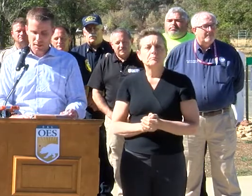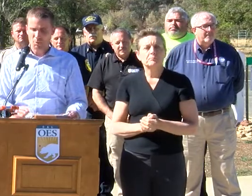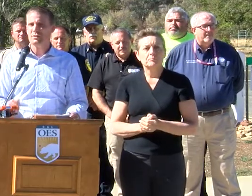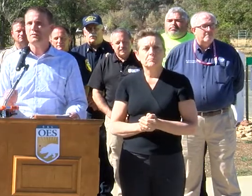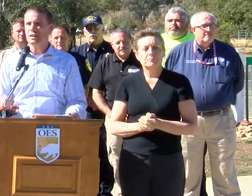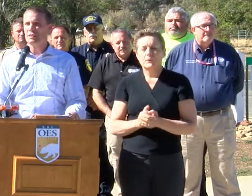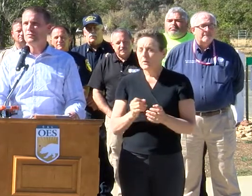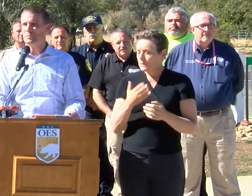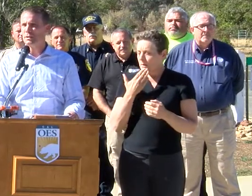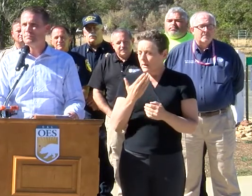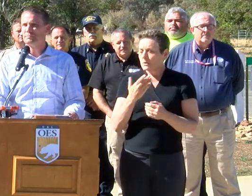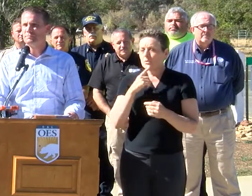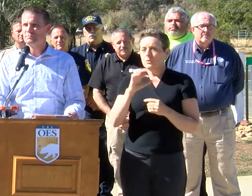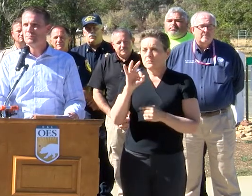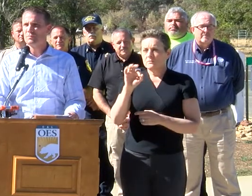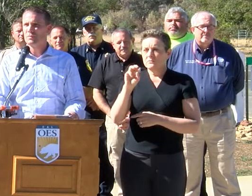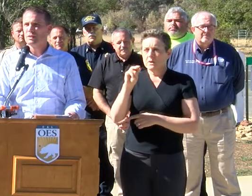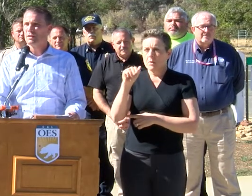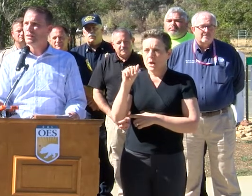And I want to say thank you to FEMA.